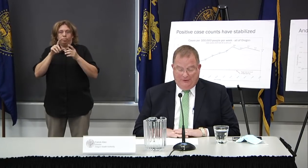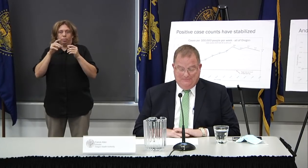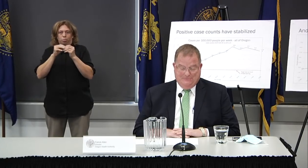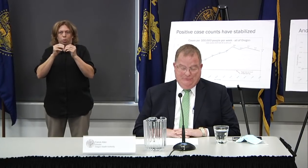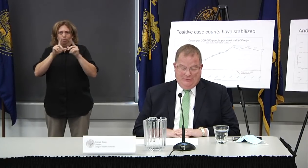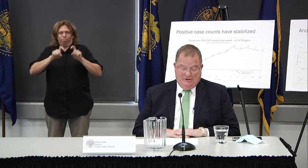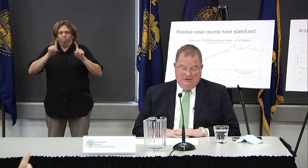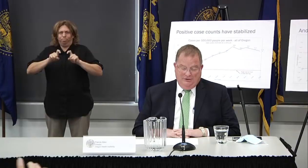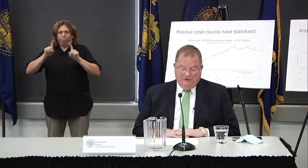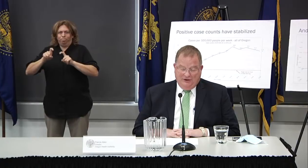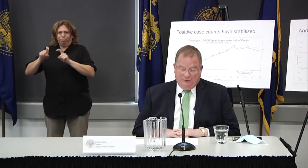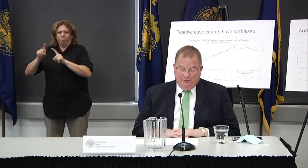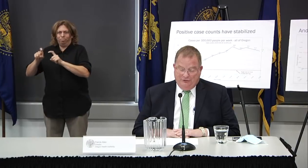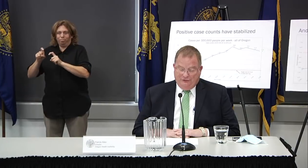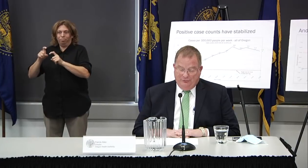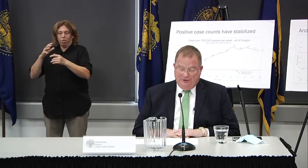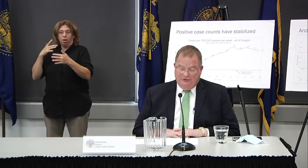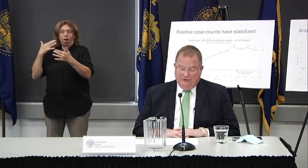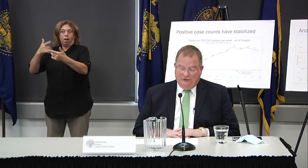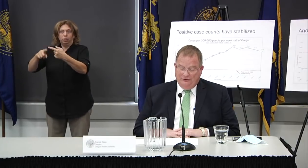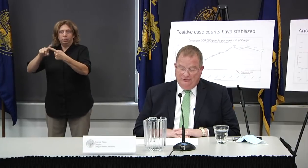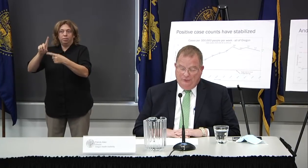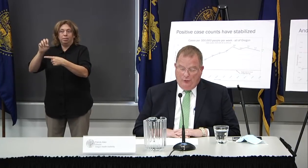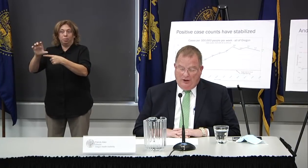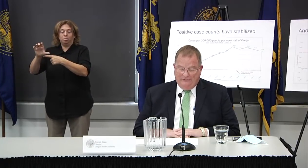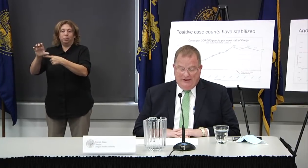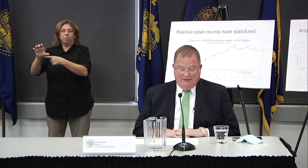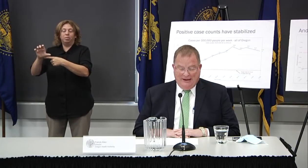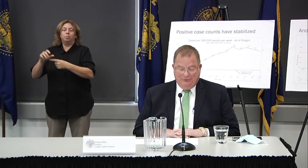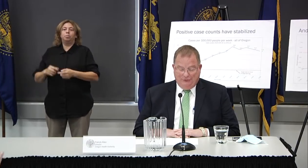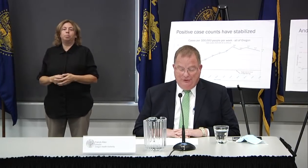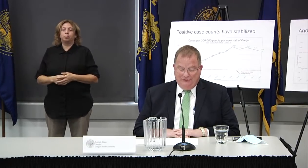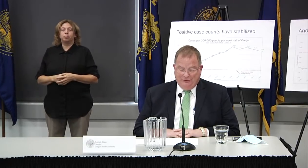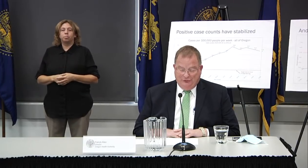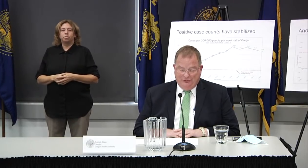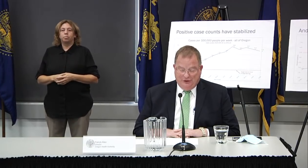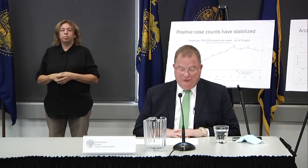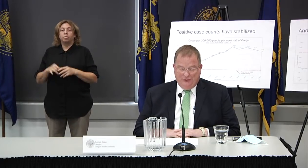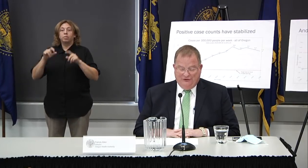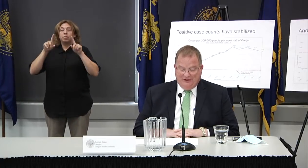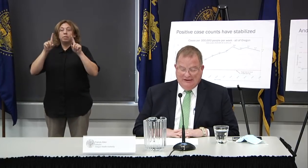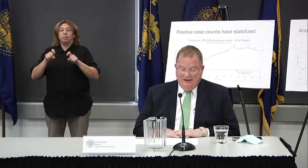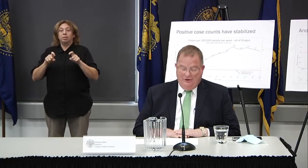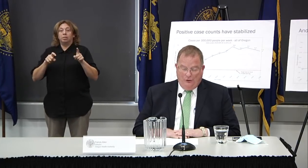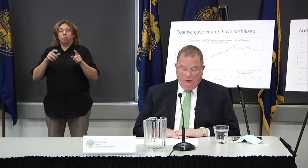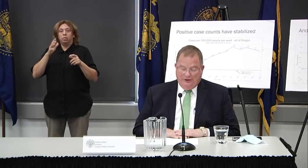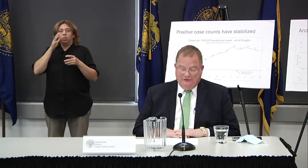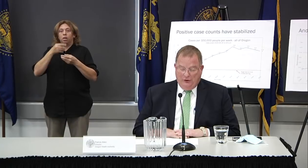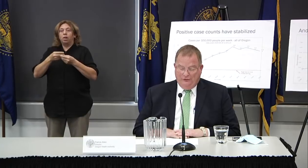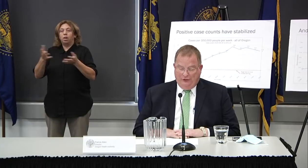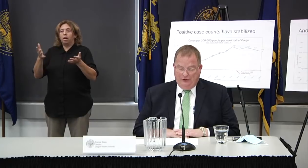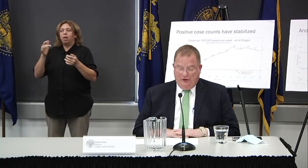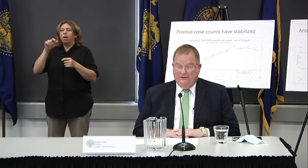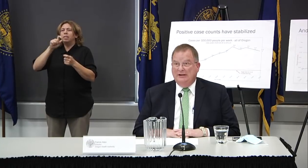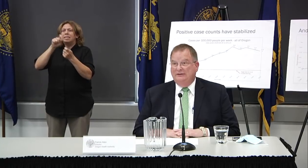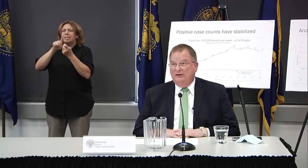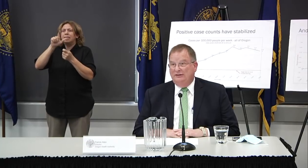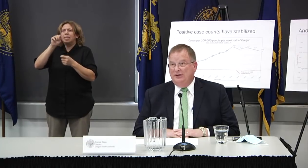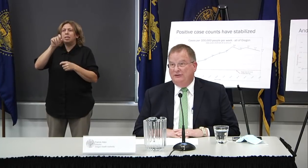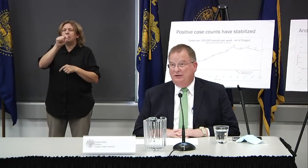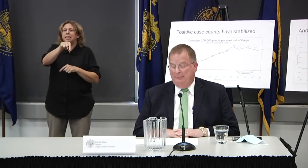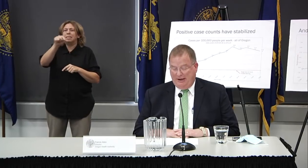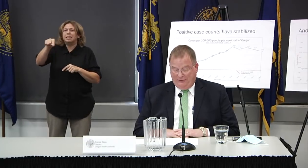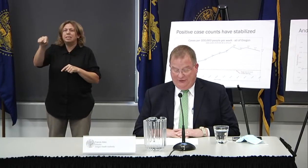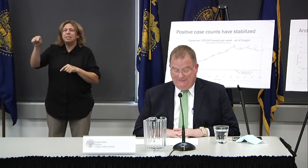tests in all. The tests will be distributed to certain qualifying laboratories, increasing Oregon's overall